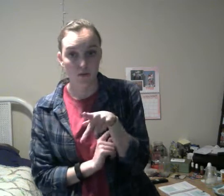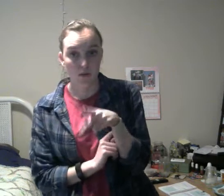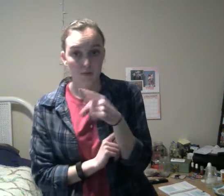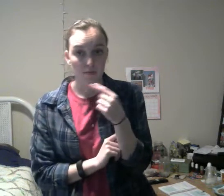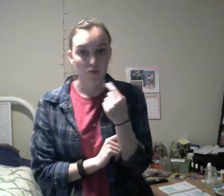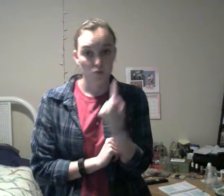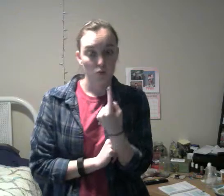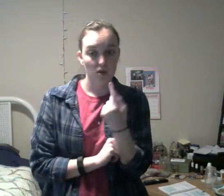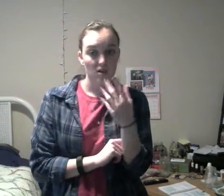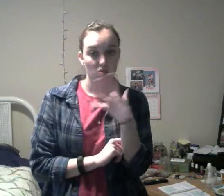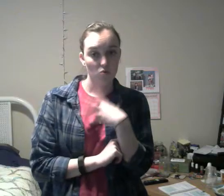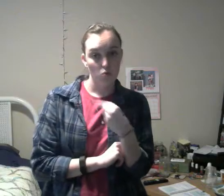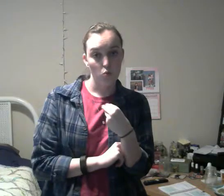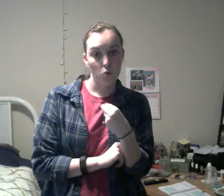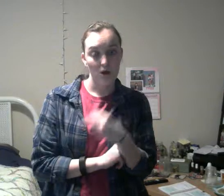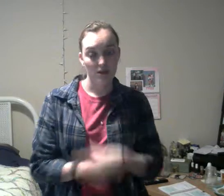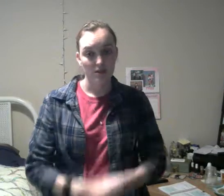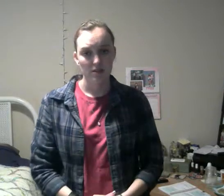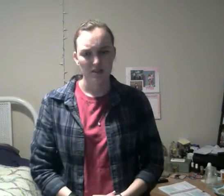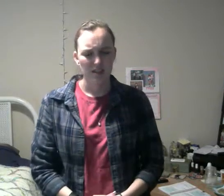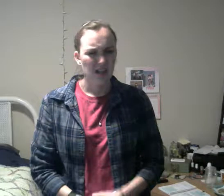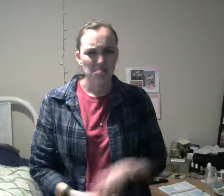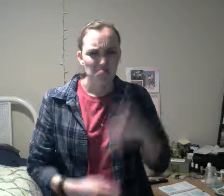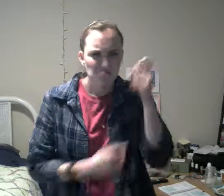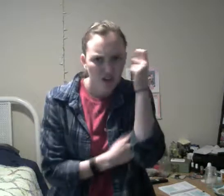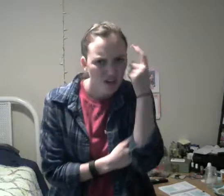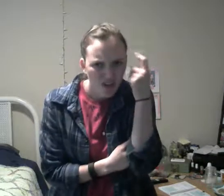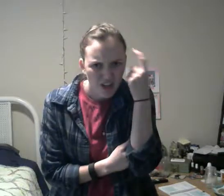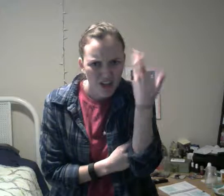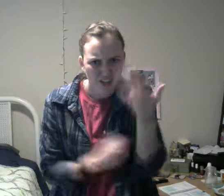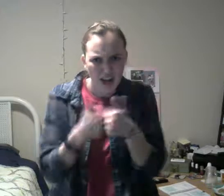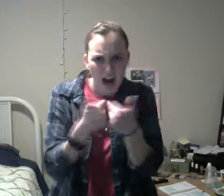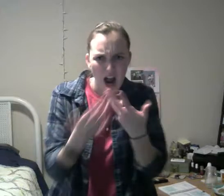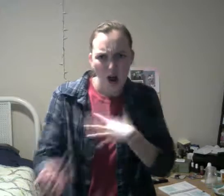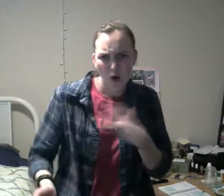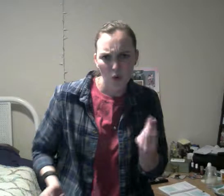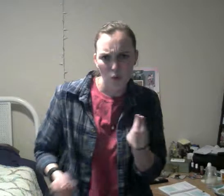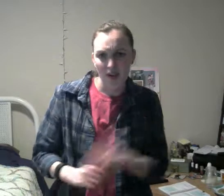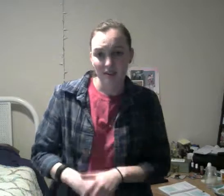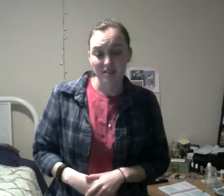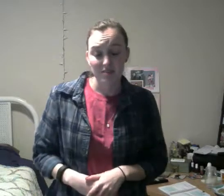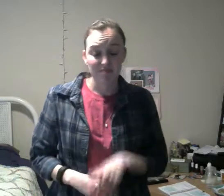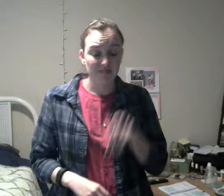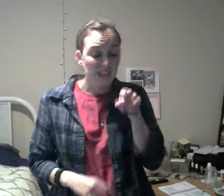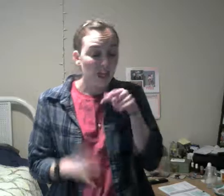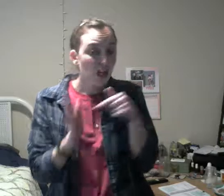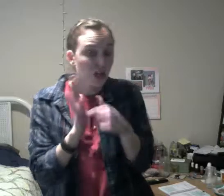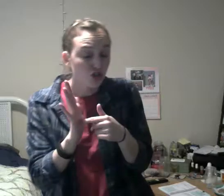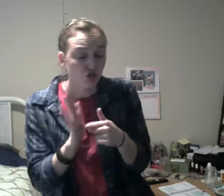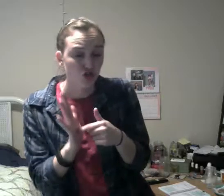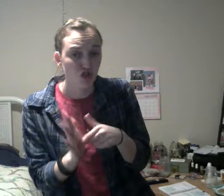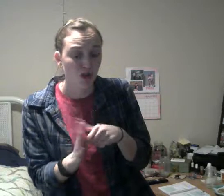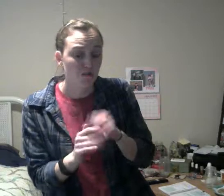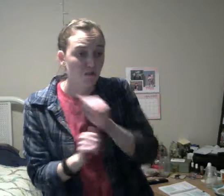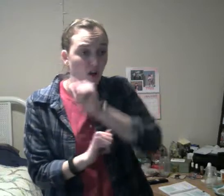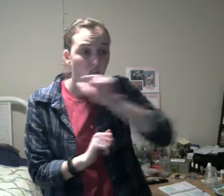this white could come back as white as it ever was. And that's the importance of Mendel. He showed that each cell is going to have 2 genes. Each